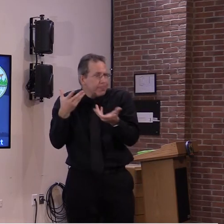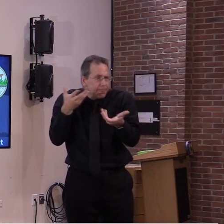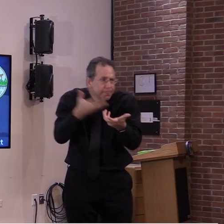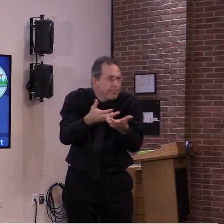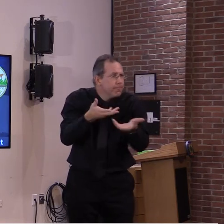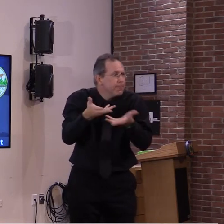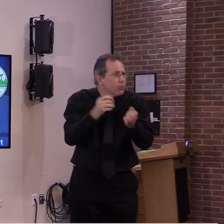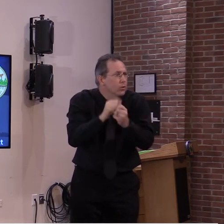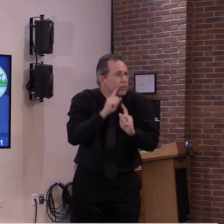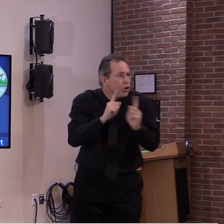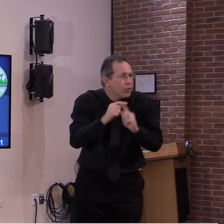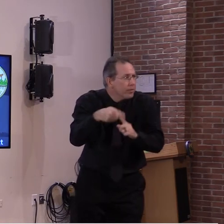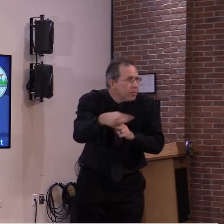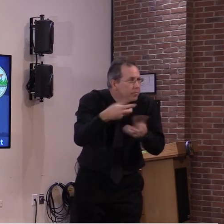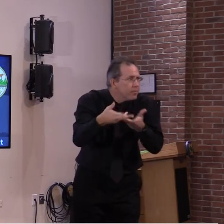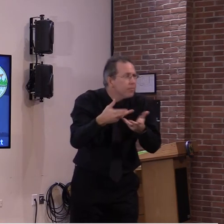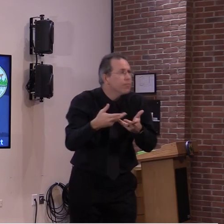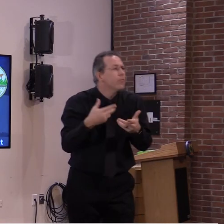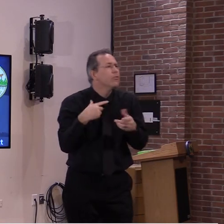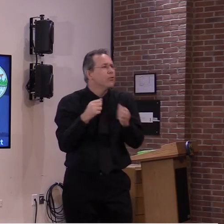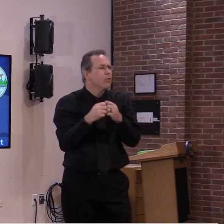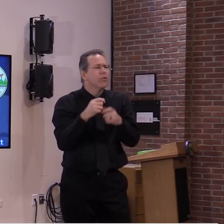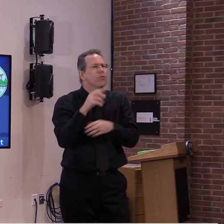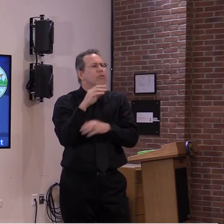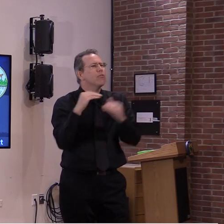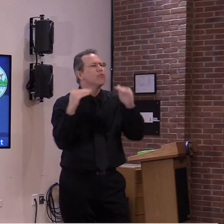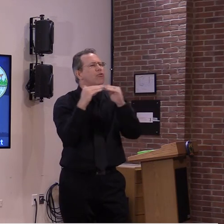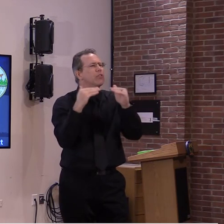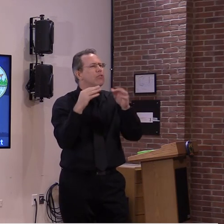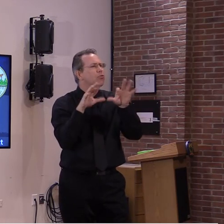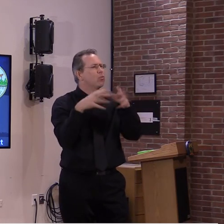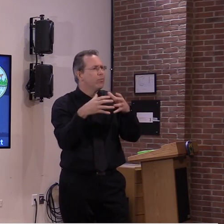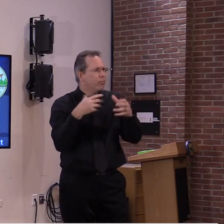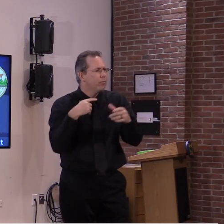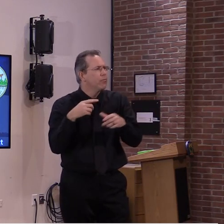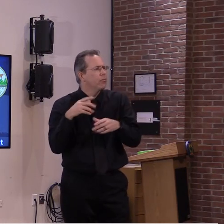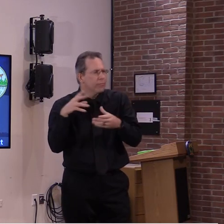to racial justice equity, Susanna Davis, and others